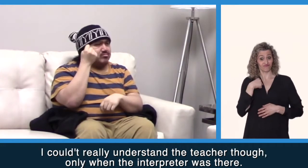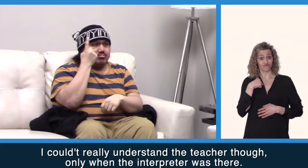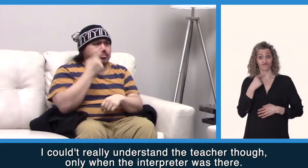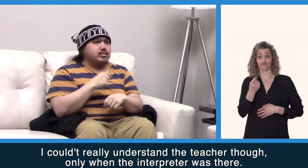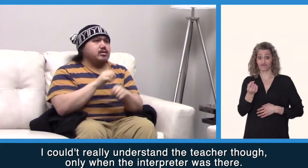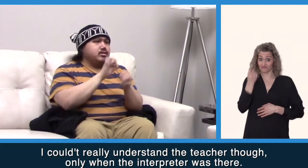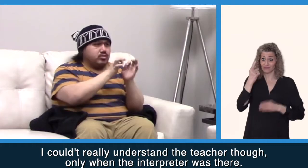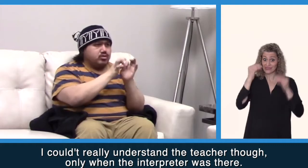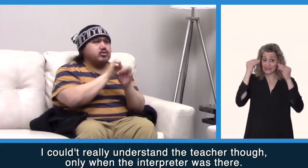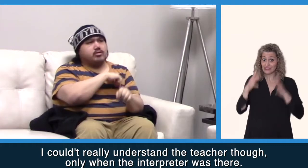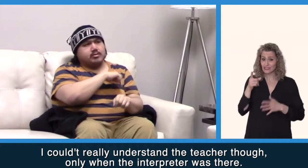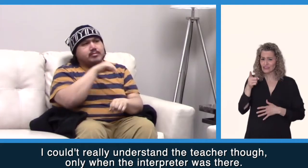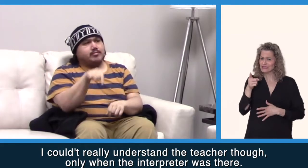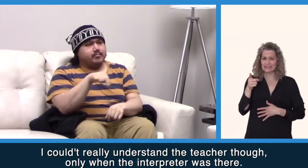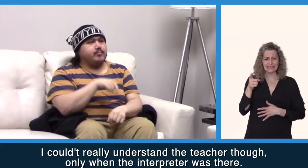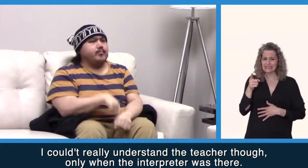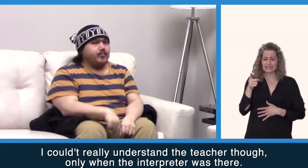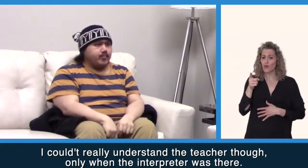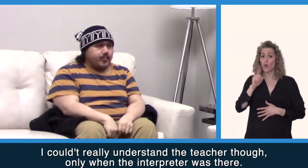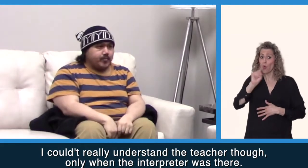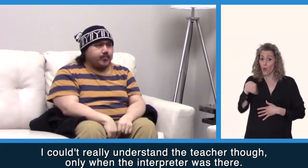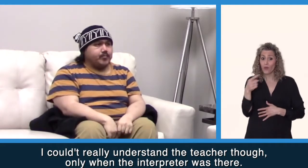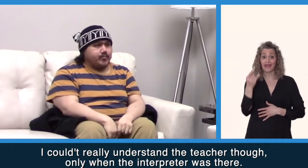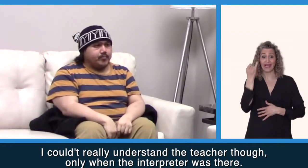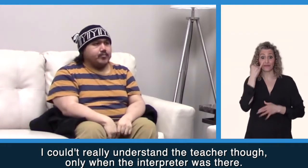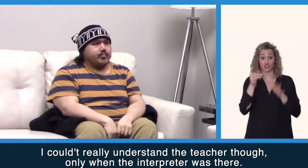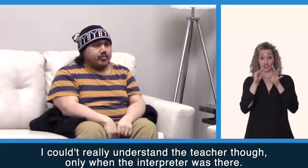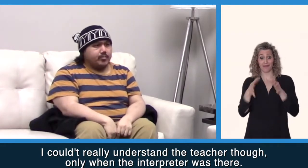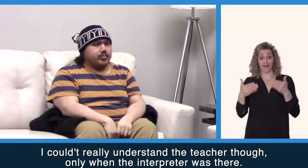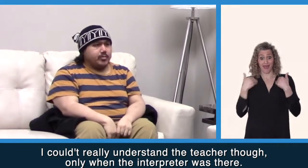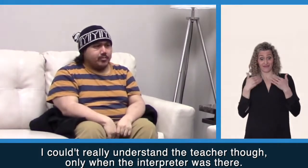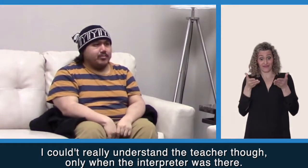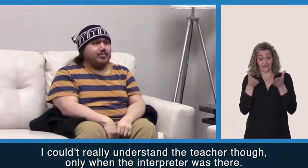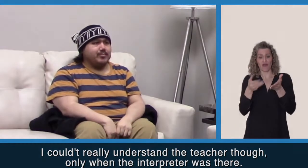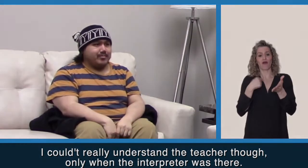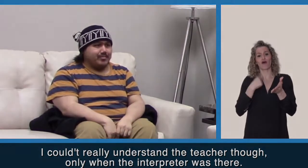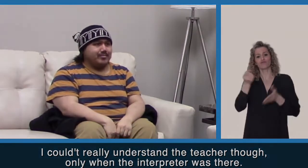And I couldn't really understand the teacher though, only when the interpreter was there.